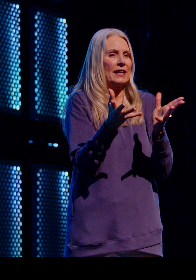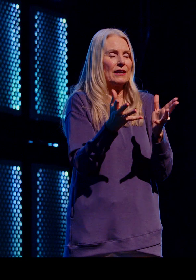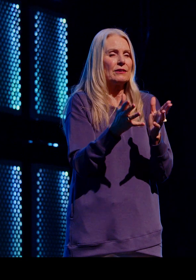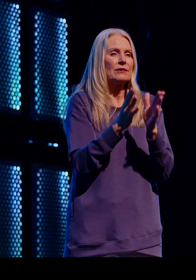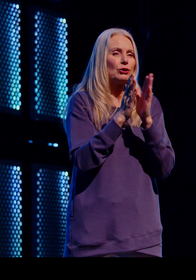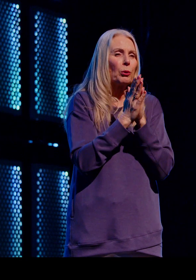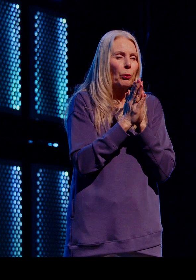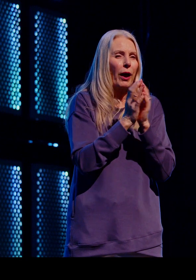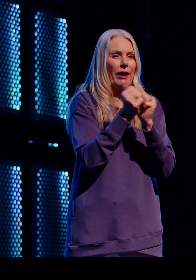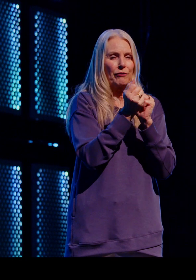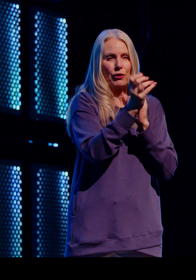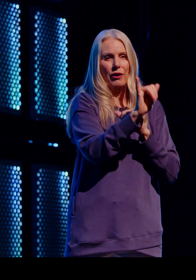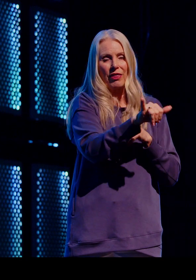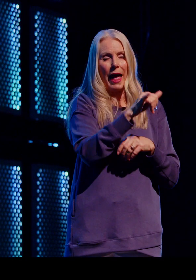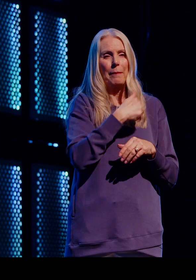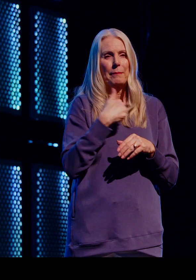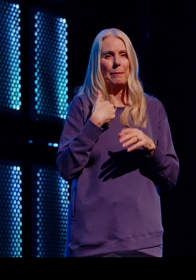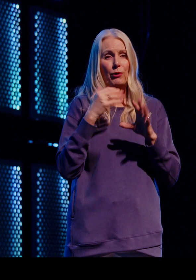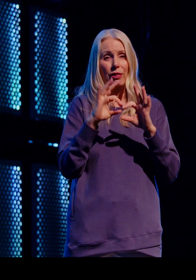for my husband or my brother.